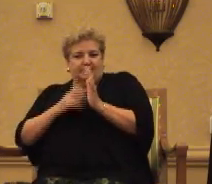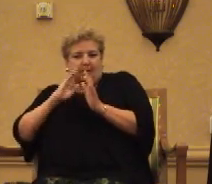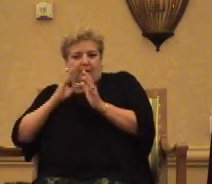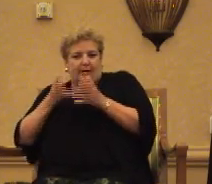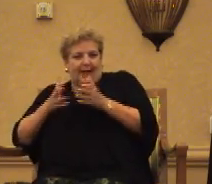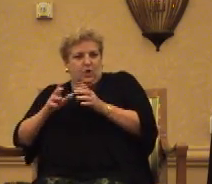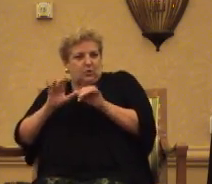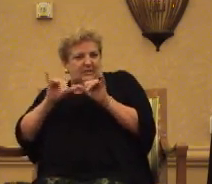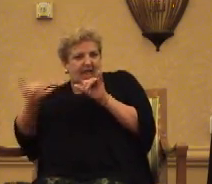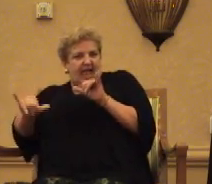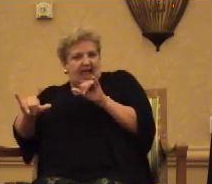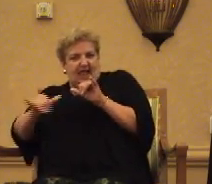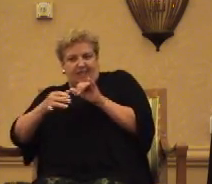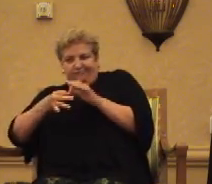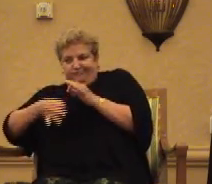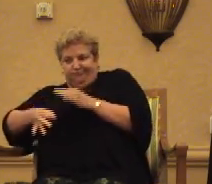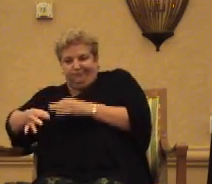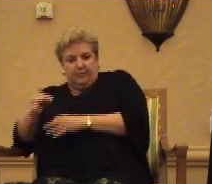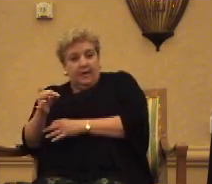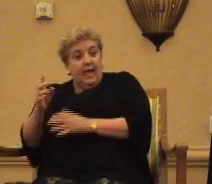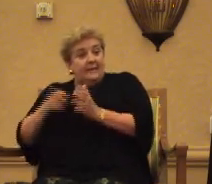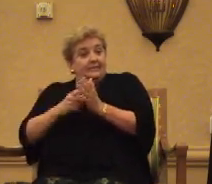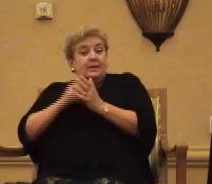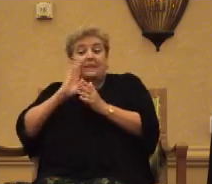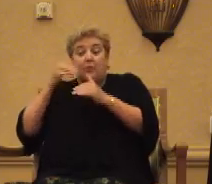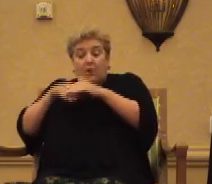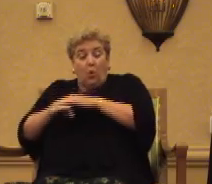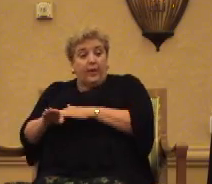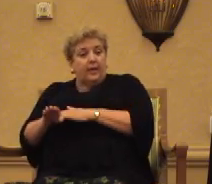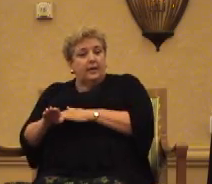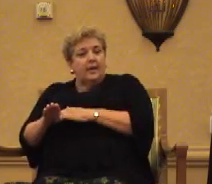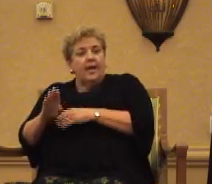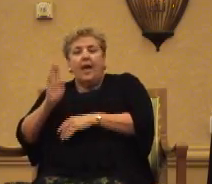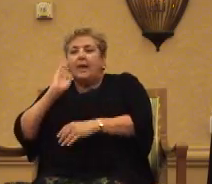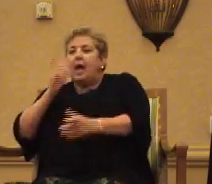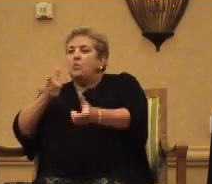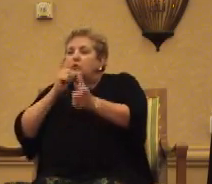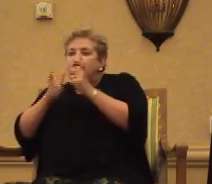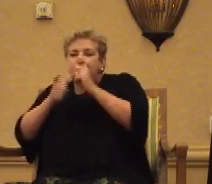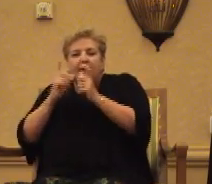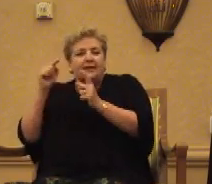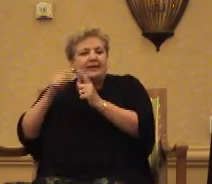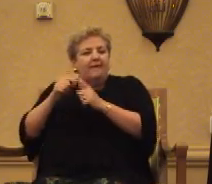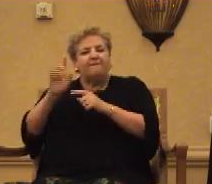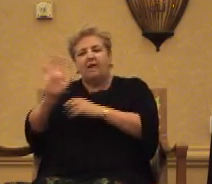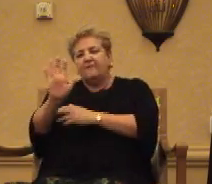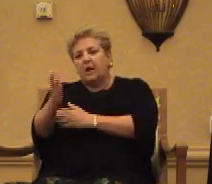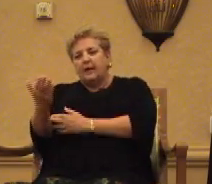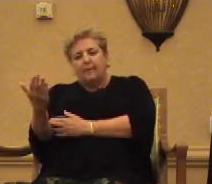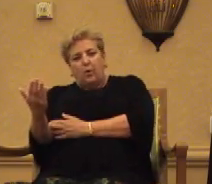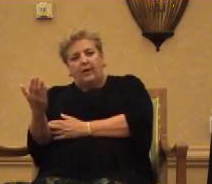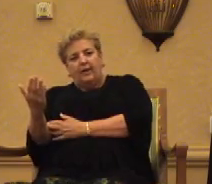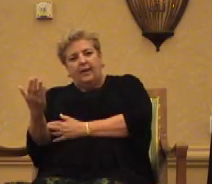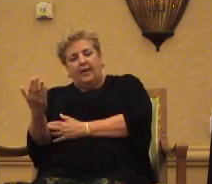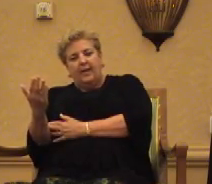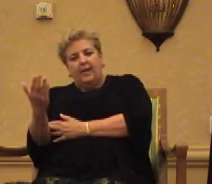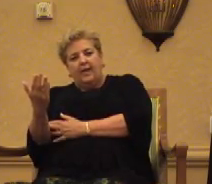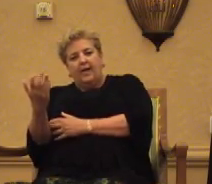And I would go in there and I would drink until 5 a.m., and then I would come out of